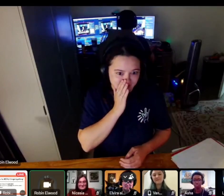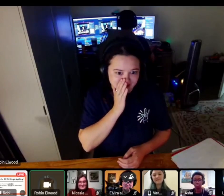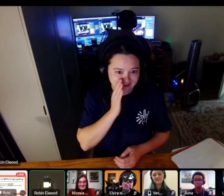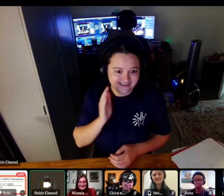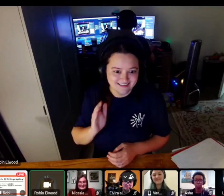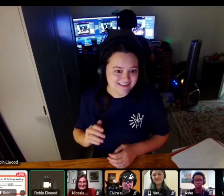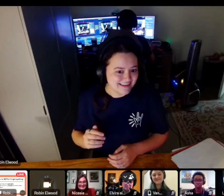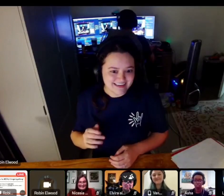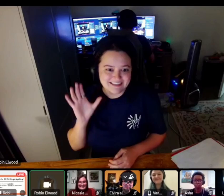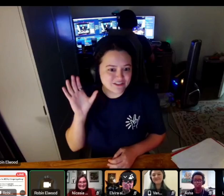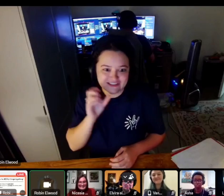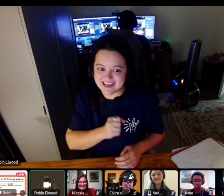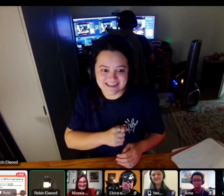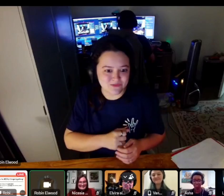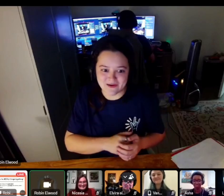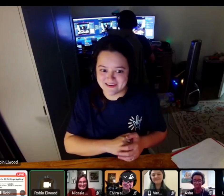anybody. It's just guesswork.